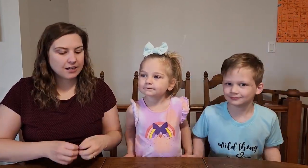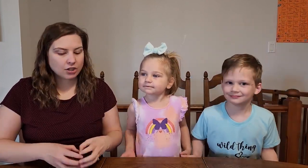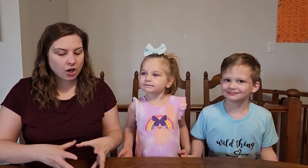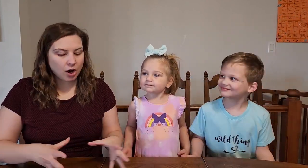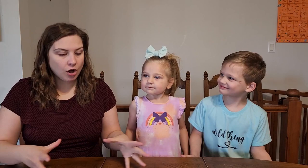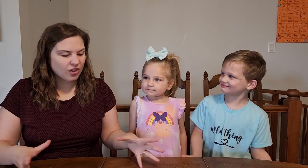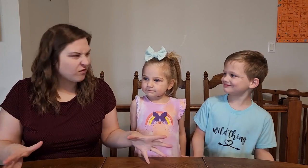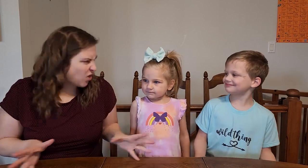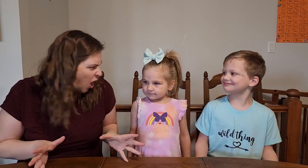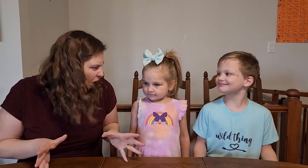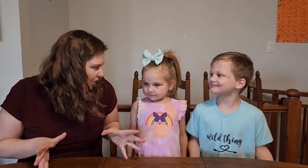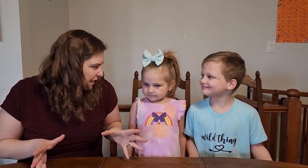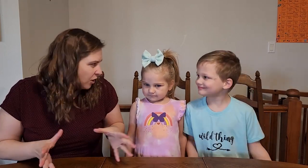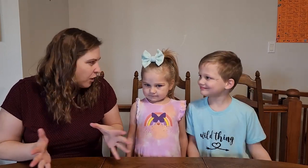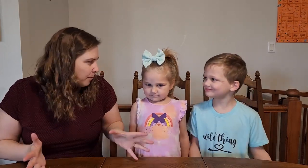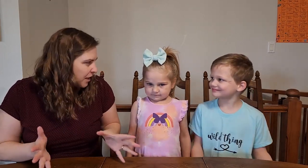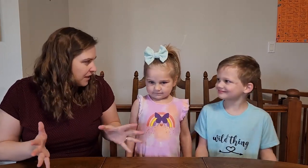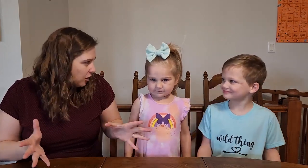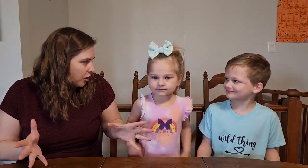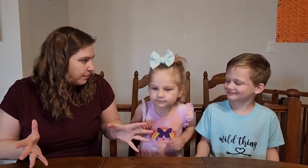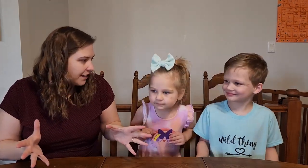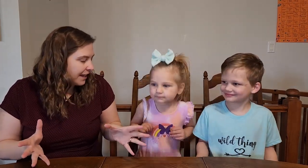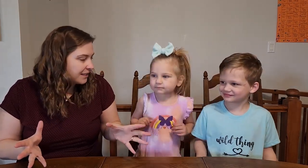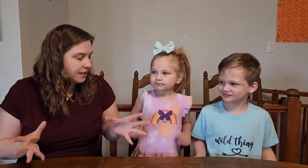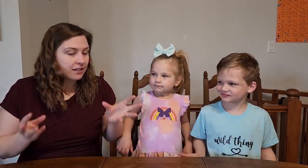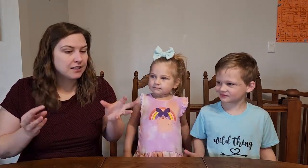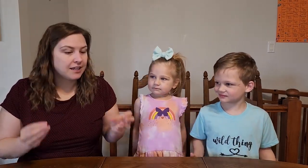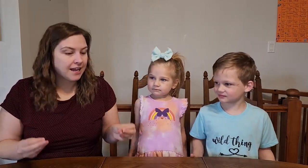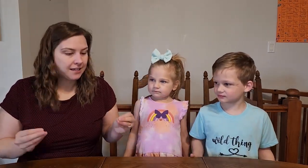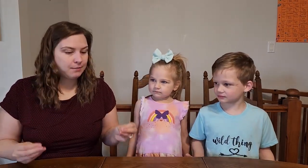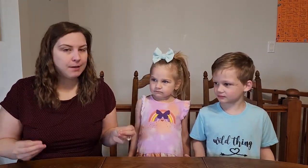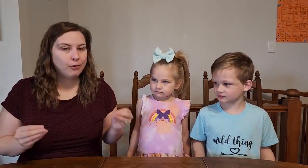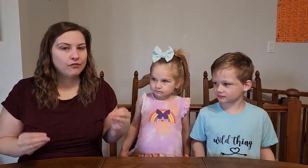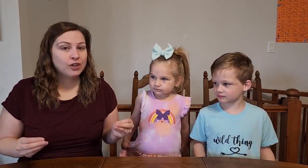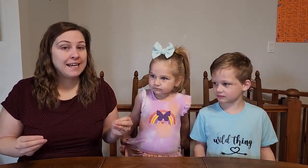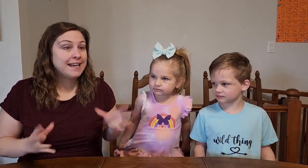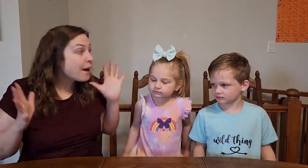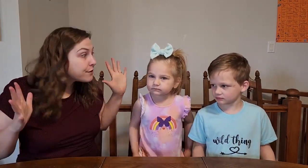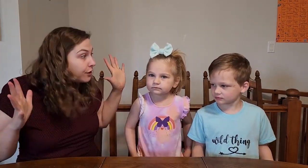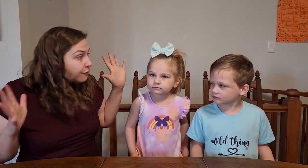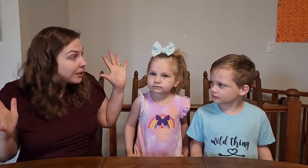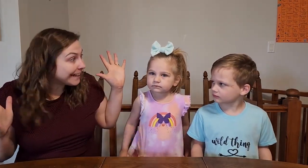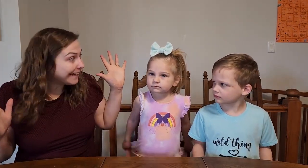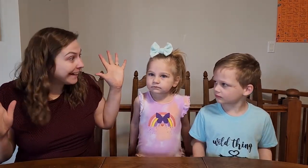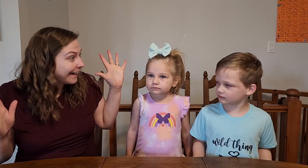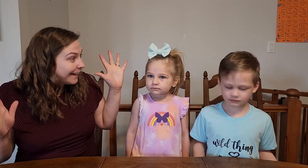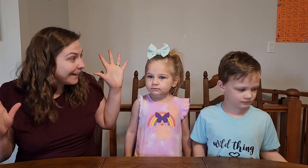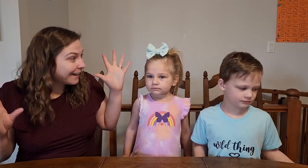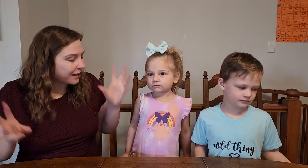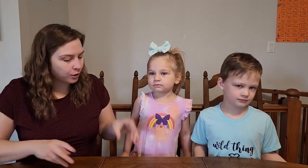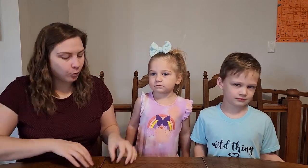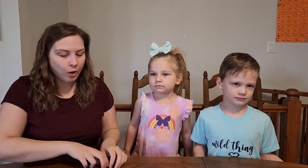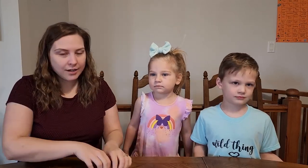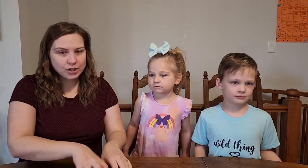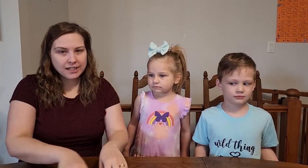sent all the frogs and all the bugs and all the plagues to get his people free. Now they're free! And they're wandering